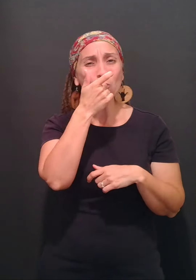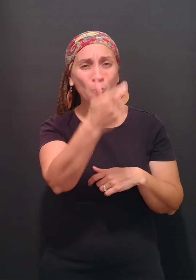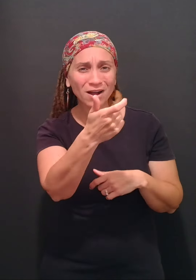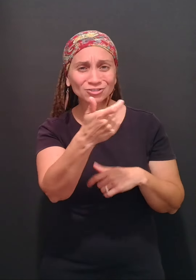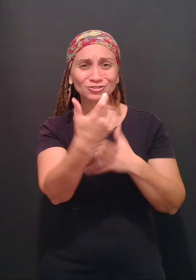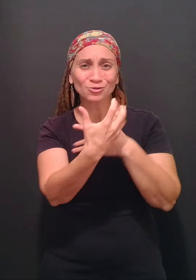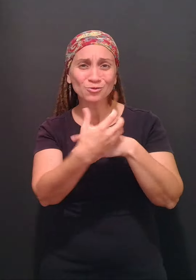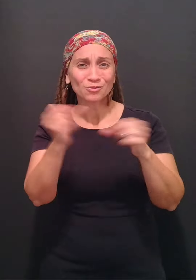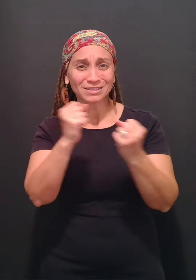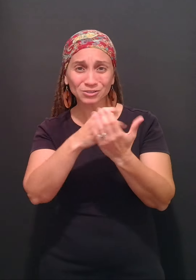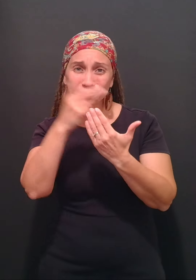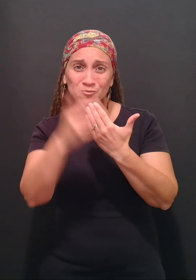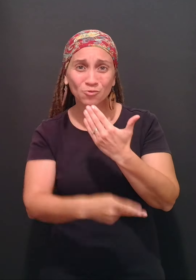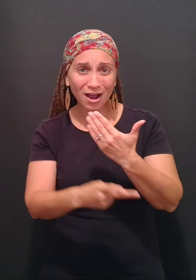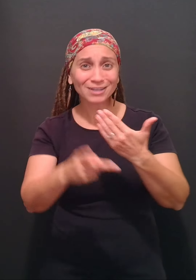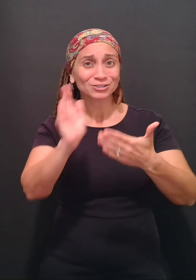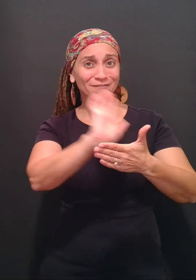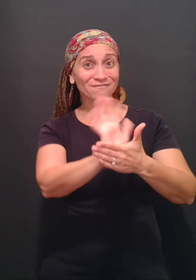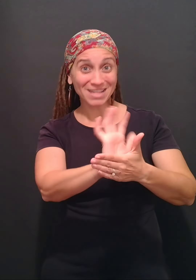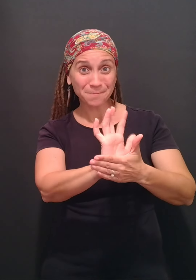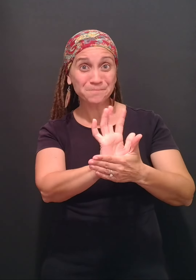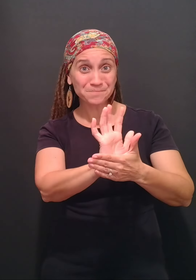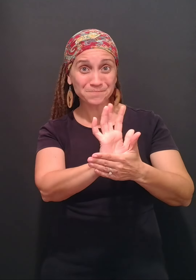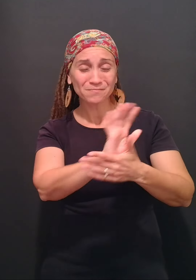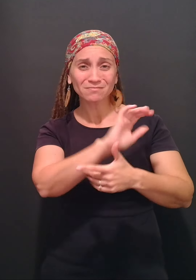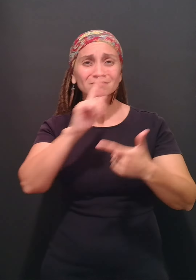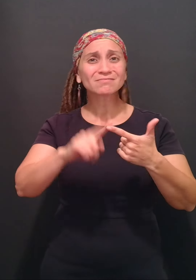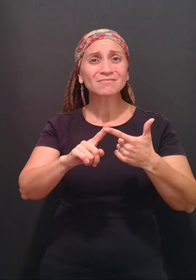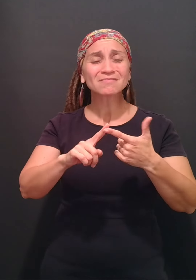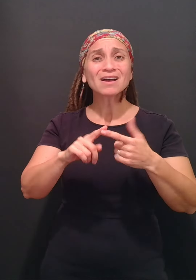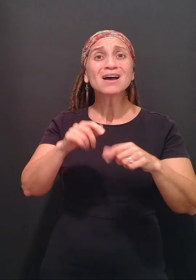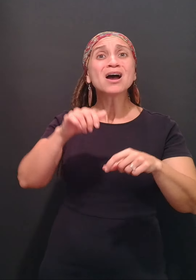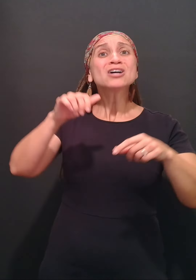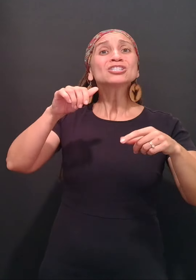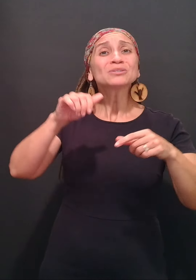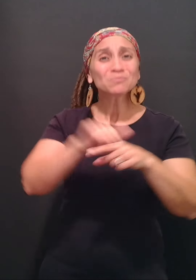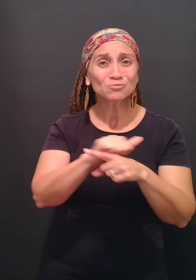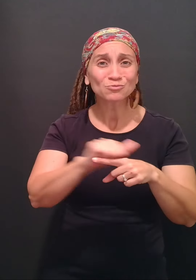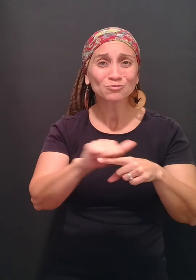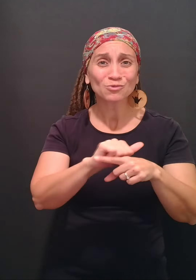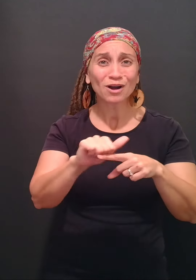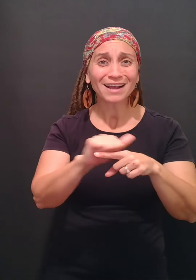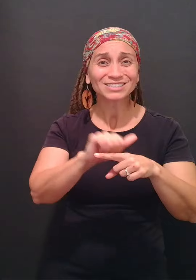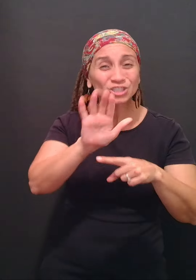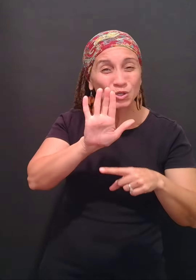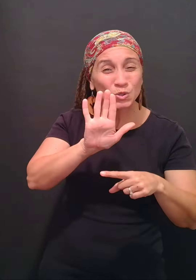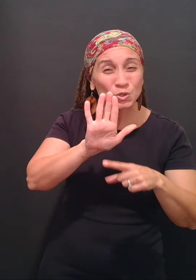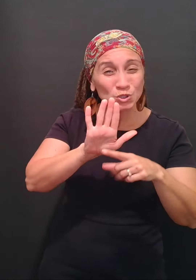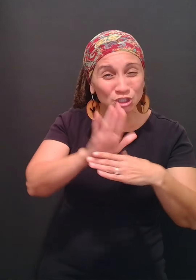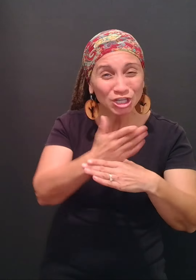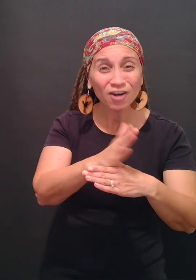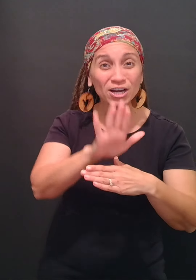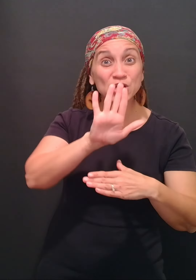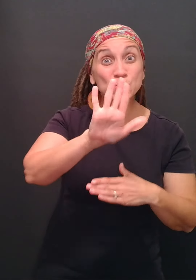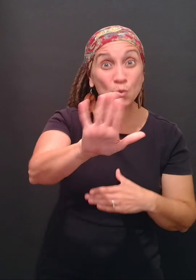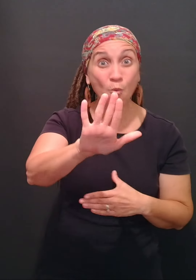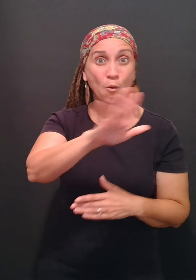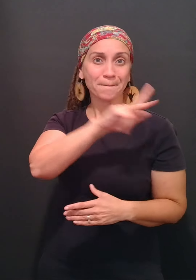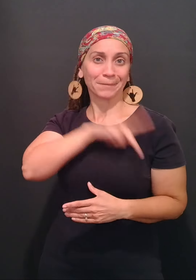Prepare. Watch this resource before you show it. Also,